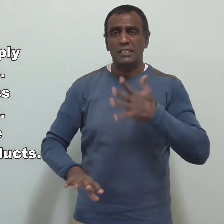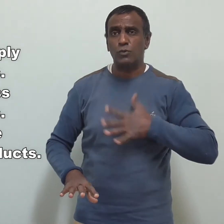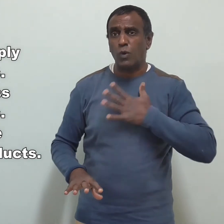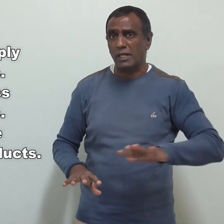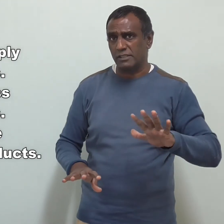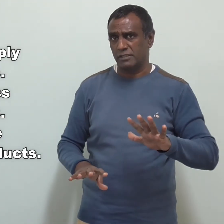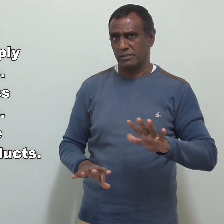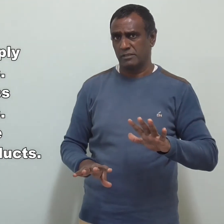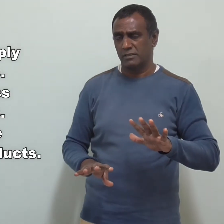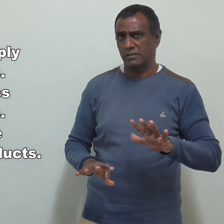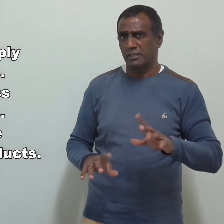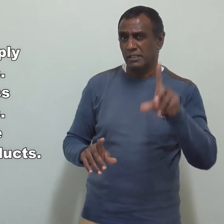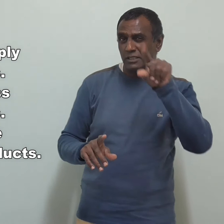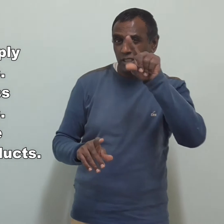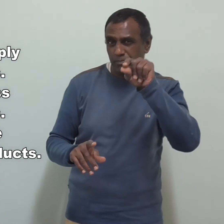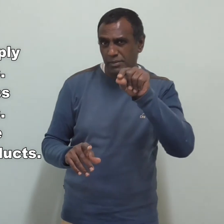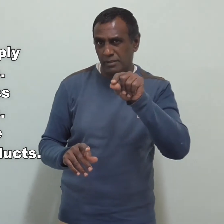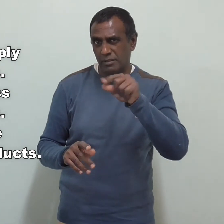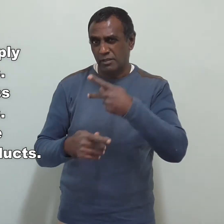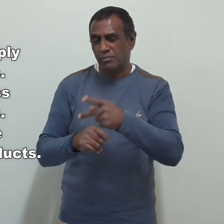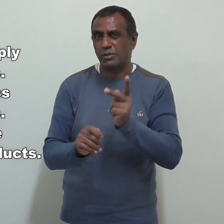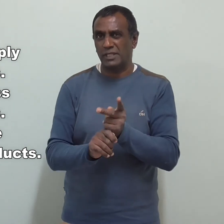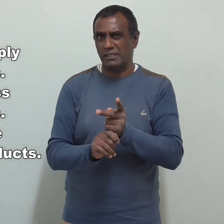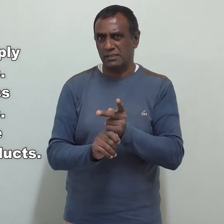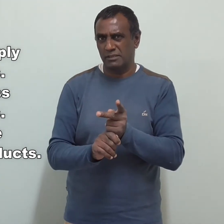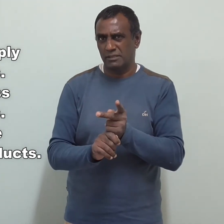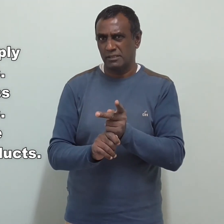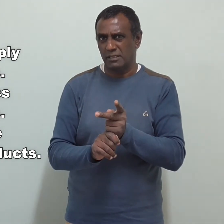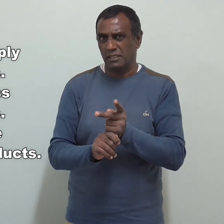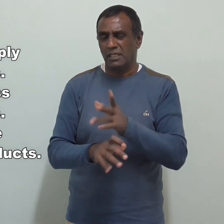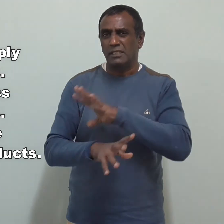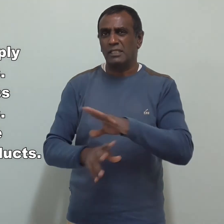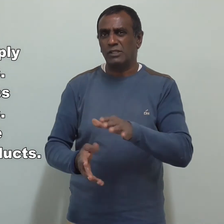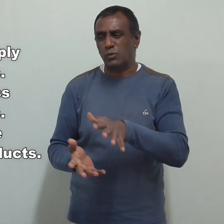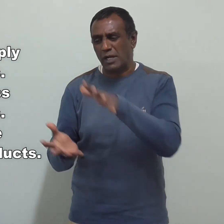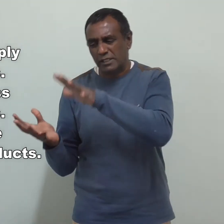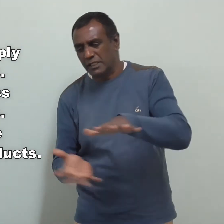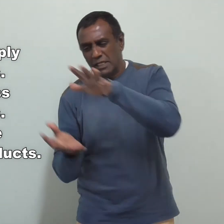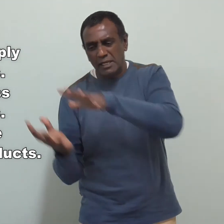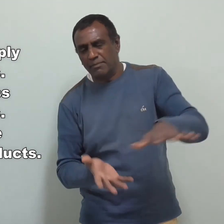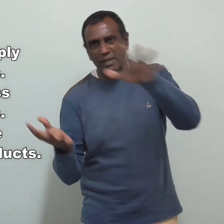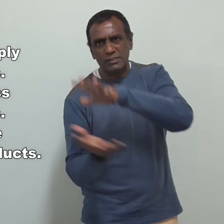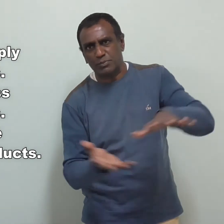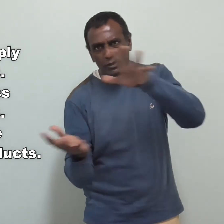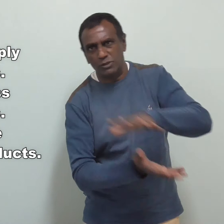didn't want cheap products. They didn't want